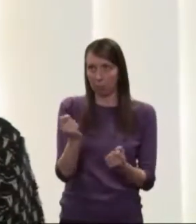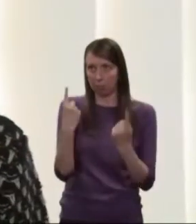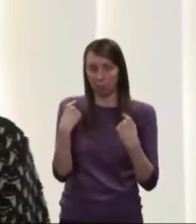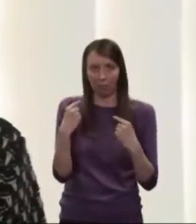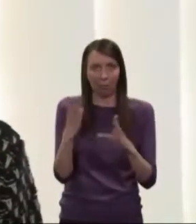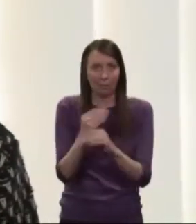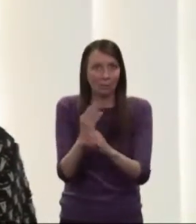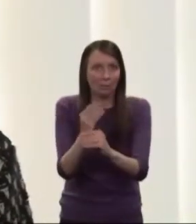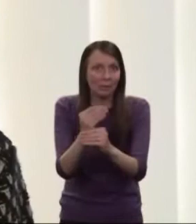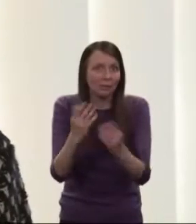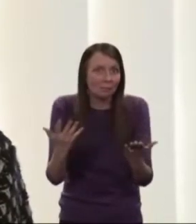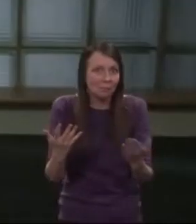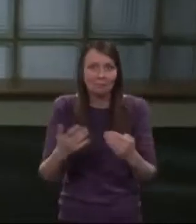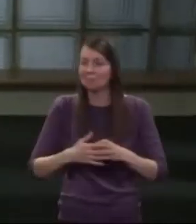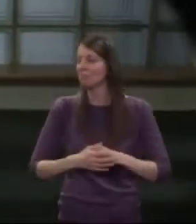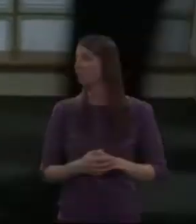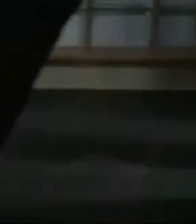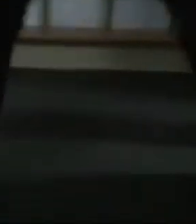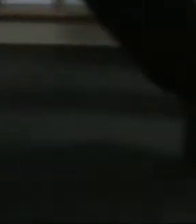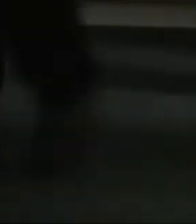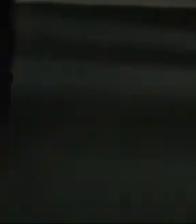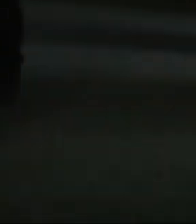the first time, you might not be that good at it.